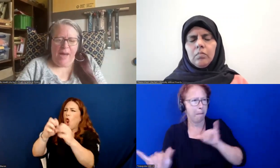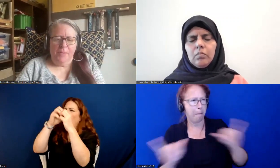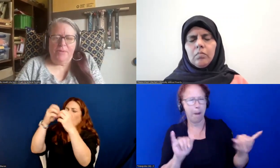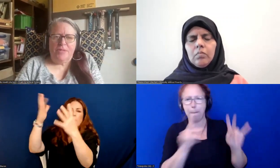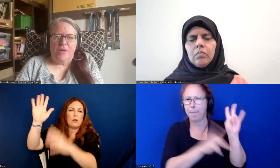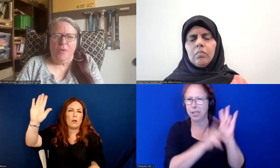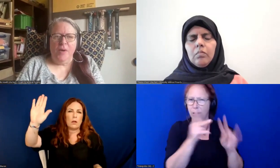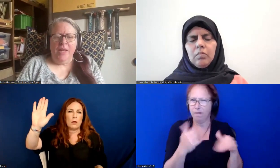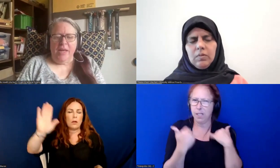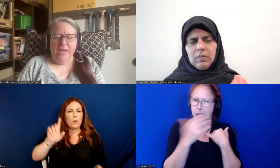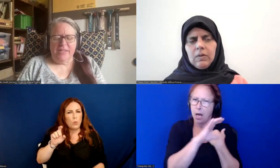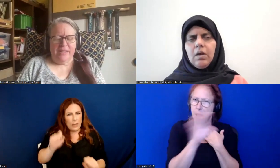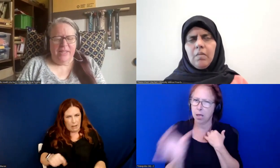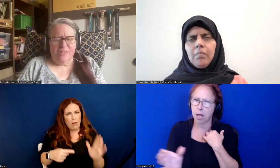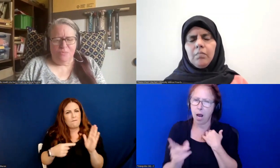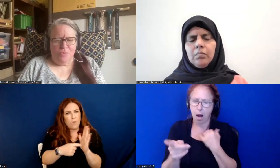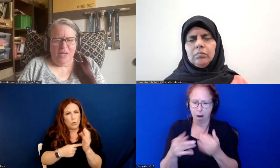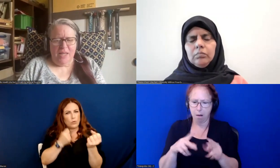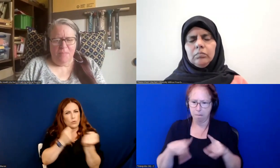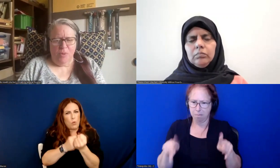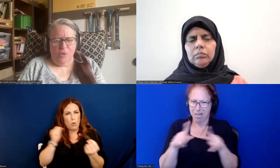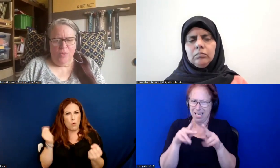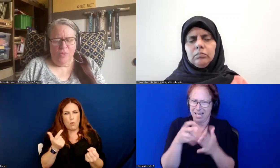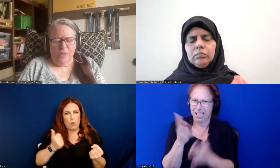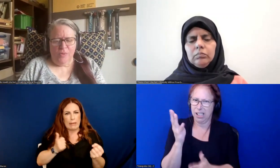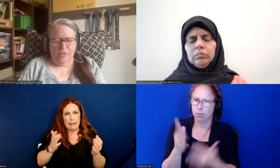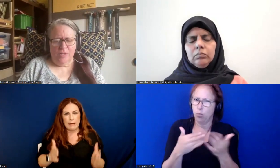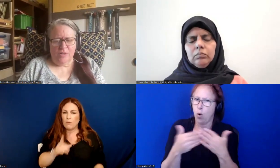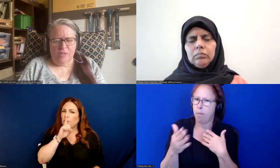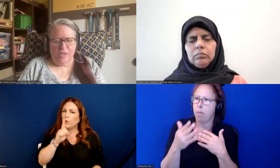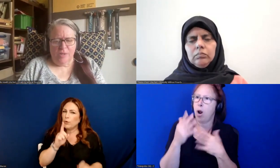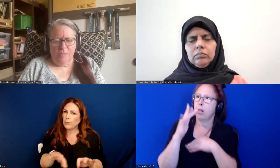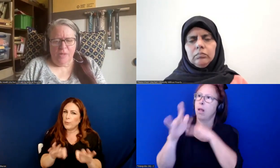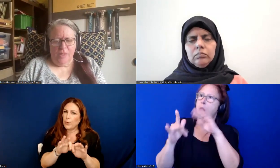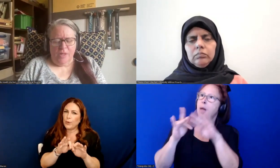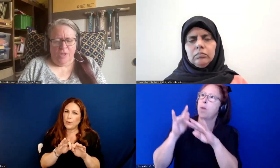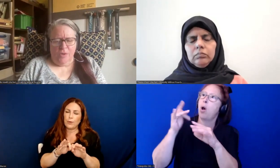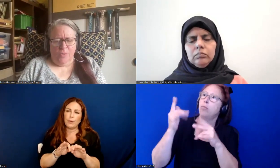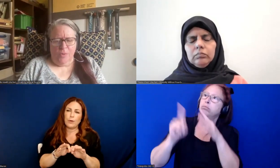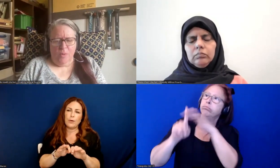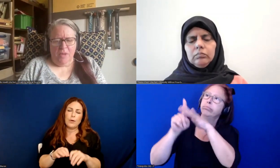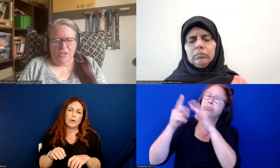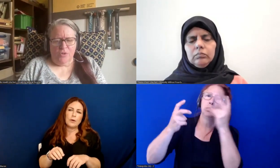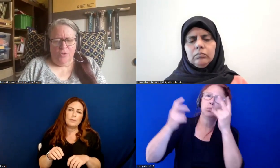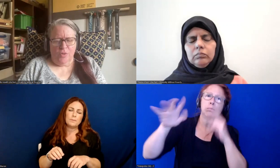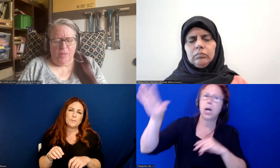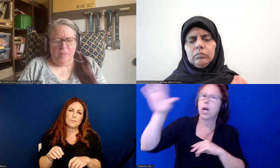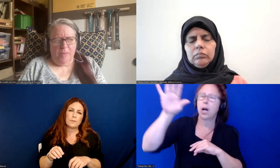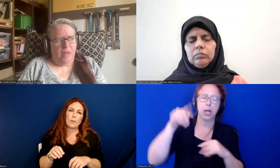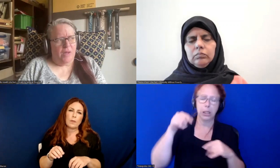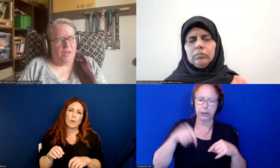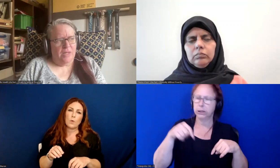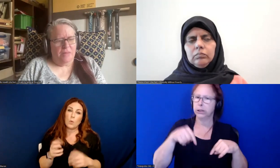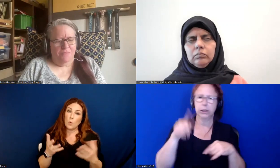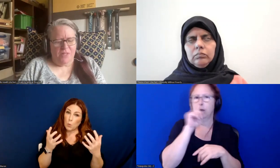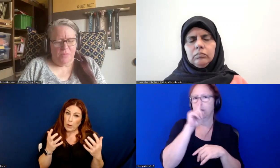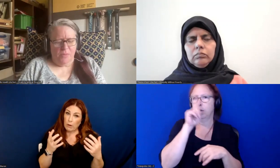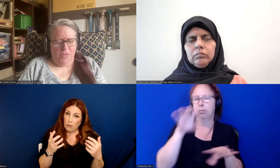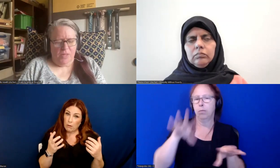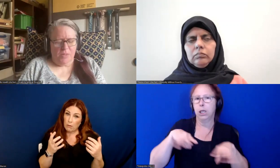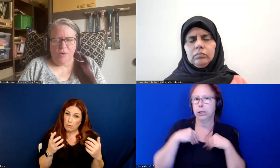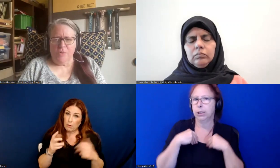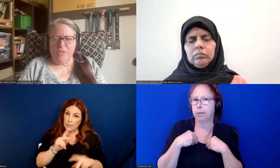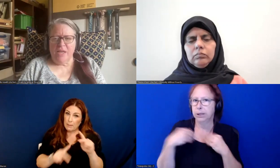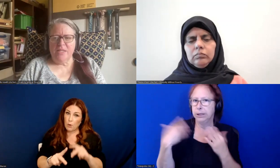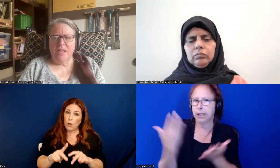that to happen. So it's really important that that we make sure that people aren't